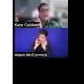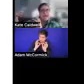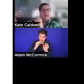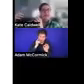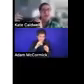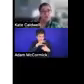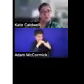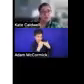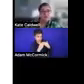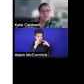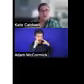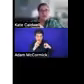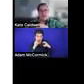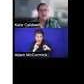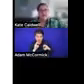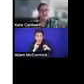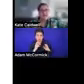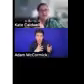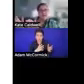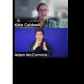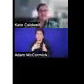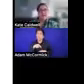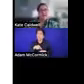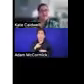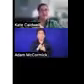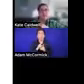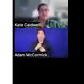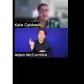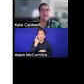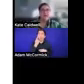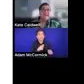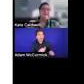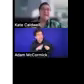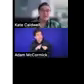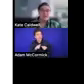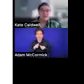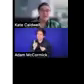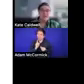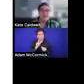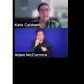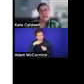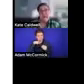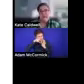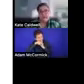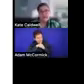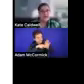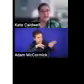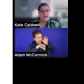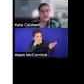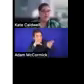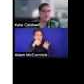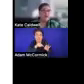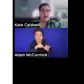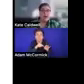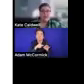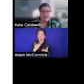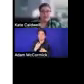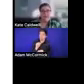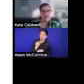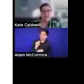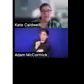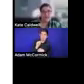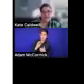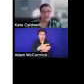data is going to be used. Intersectionality is something that needs to be intentionally and meaningfully engaged with at